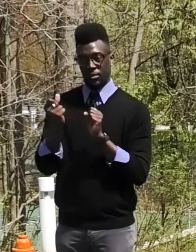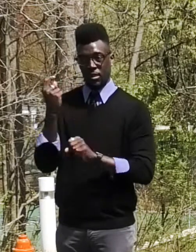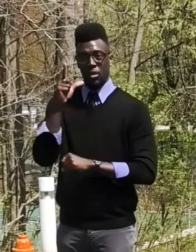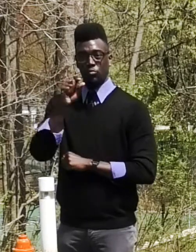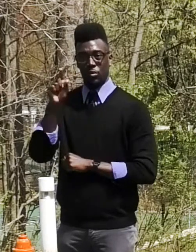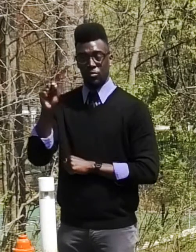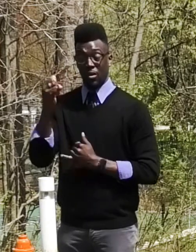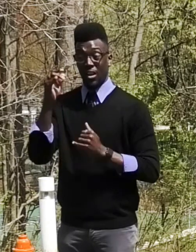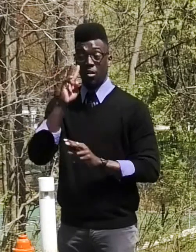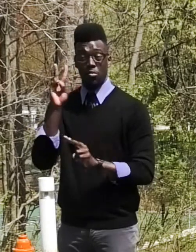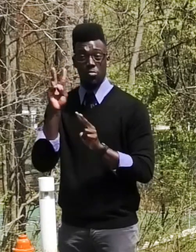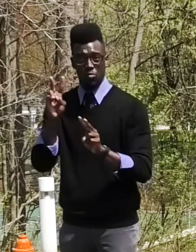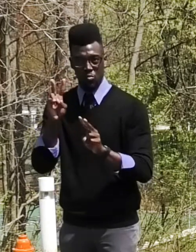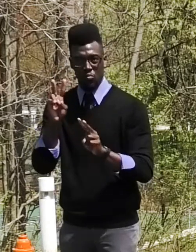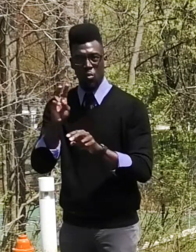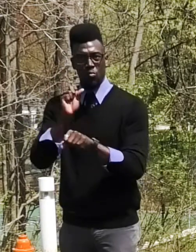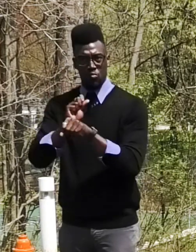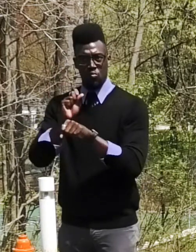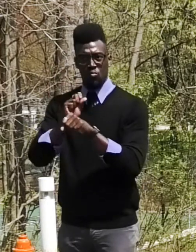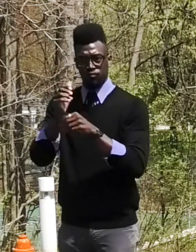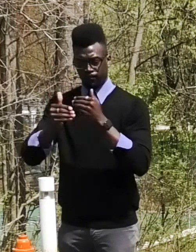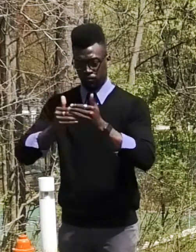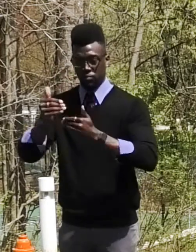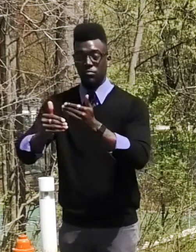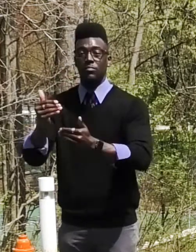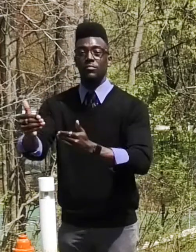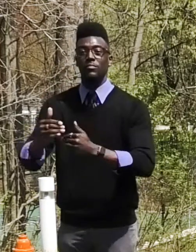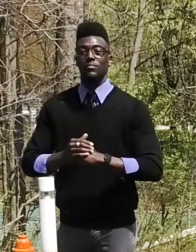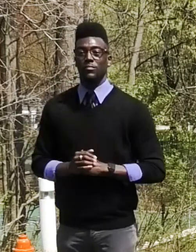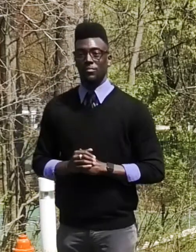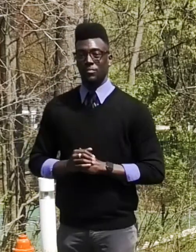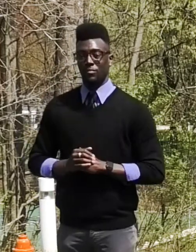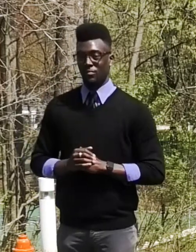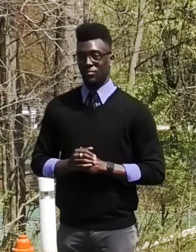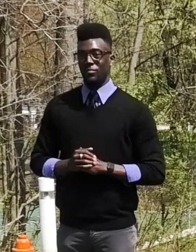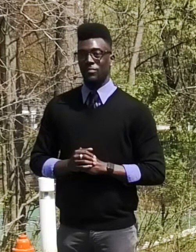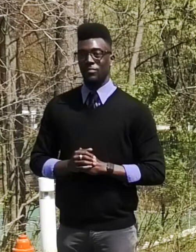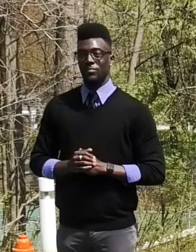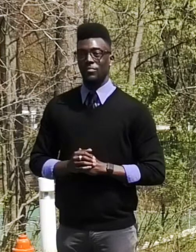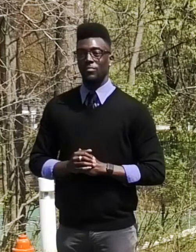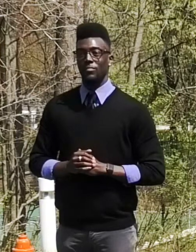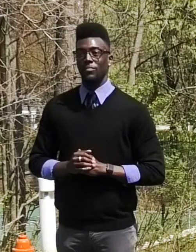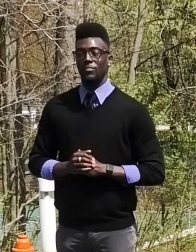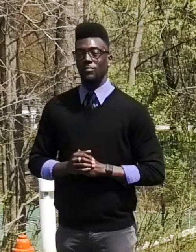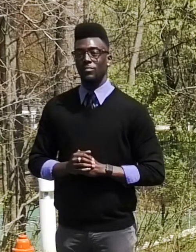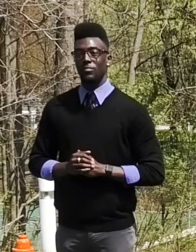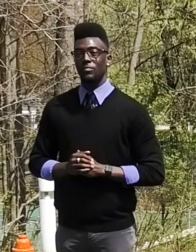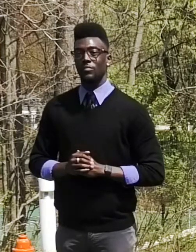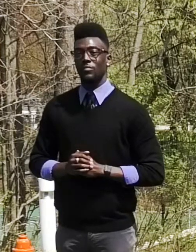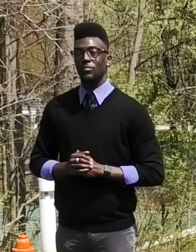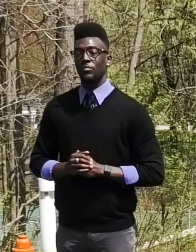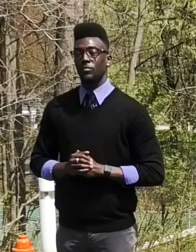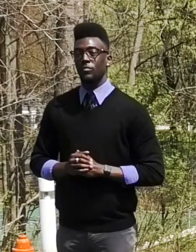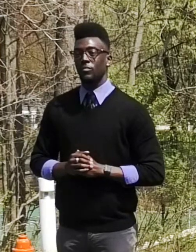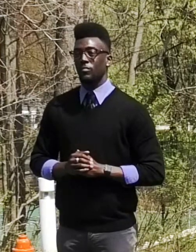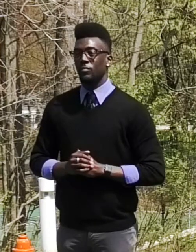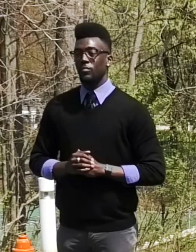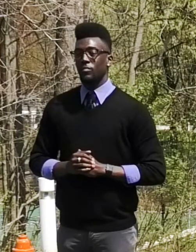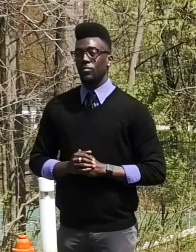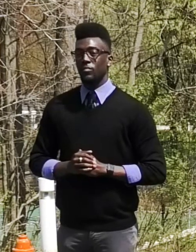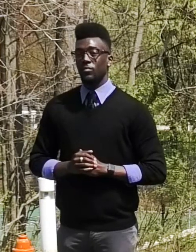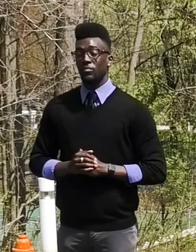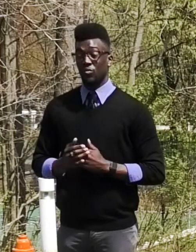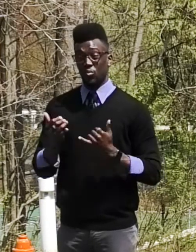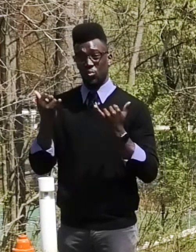truly looking forward to the work that lies ahead in recognizing this wonderful celebration. This is a